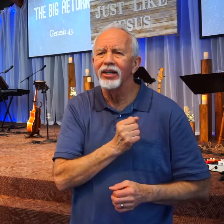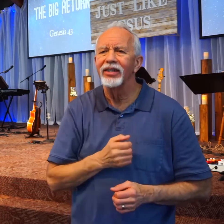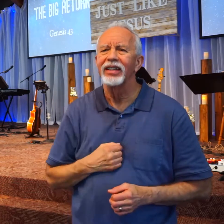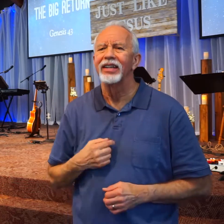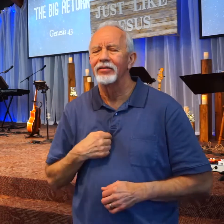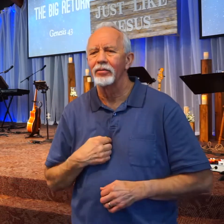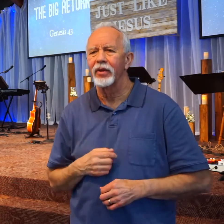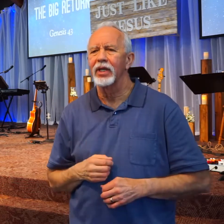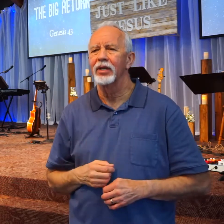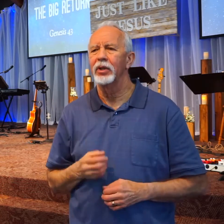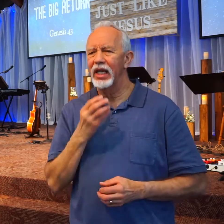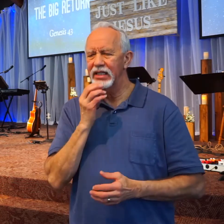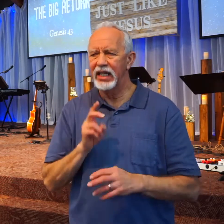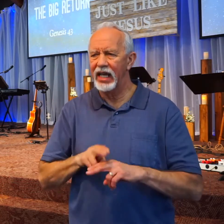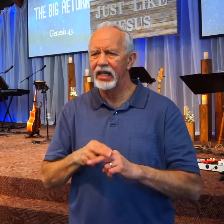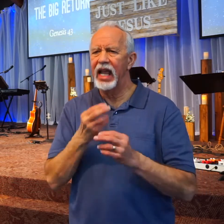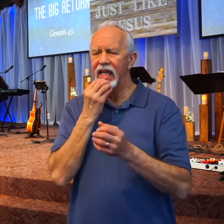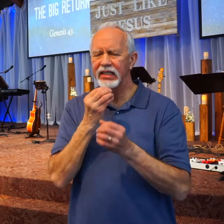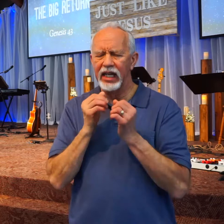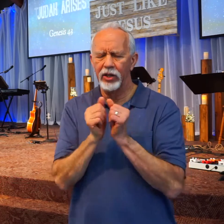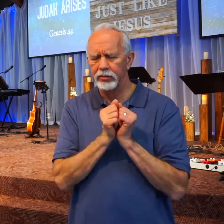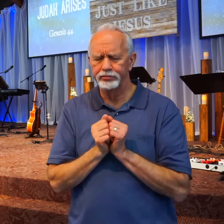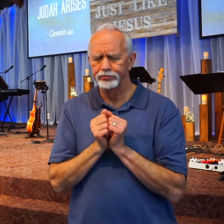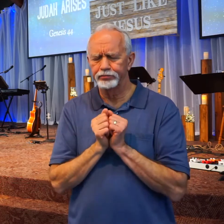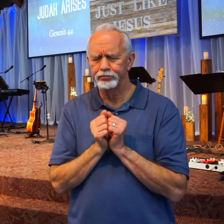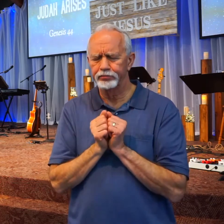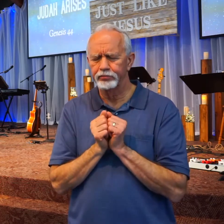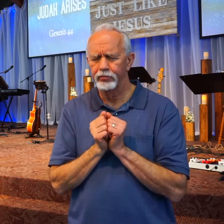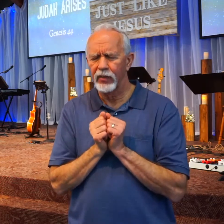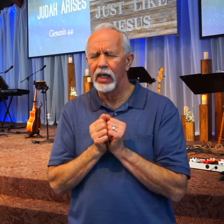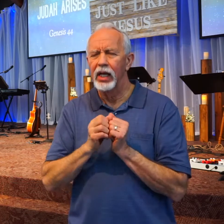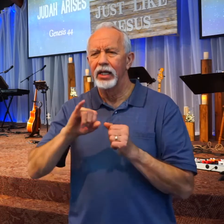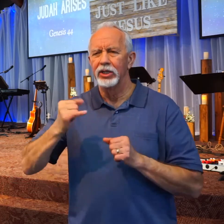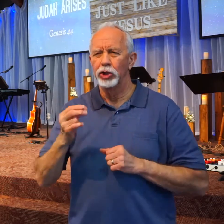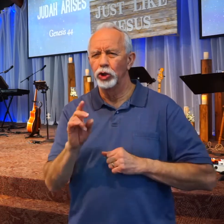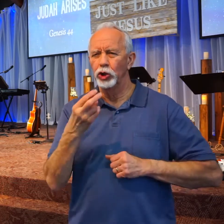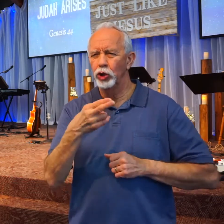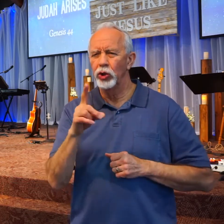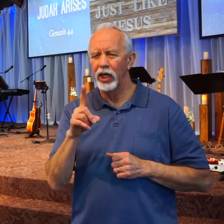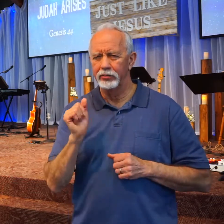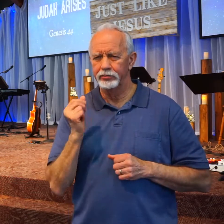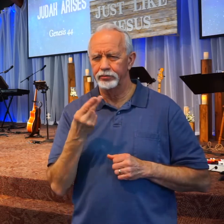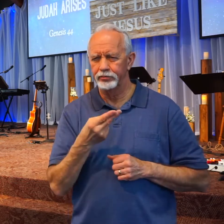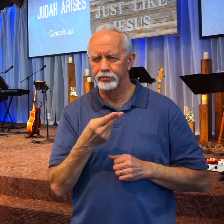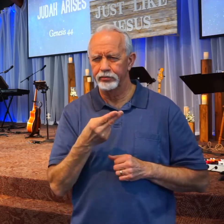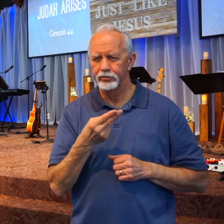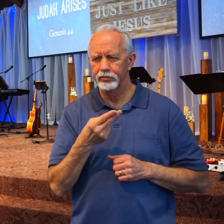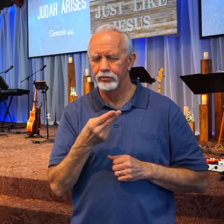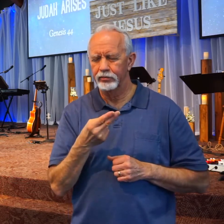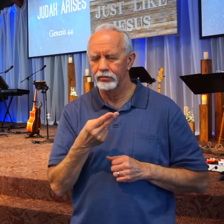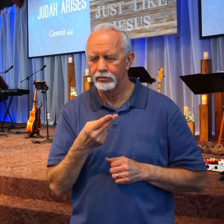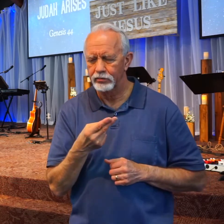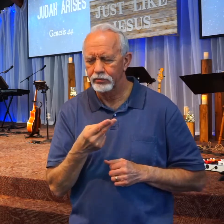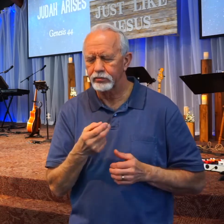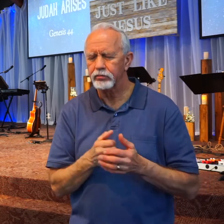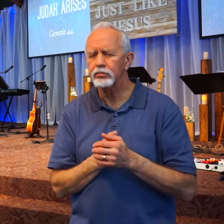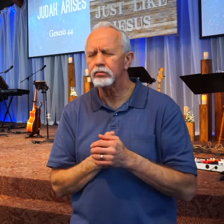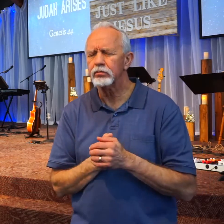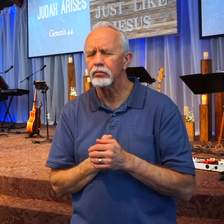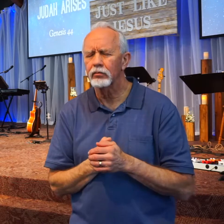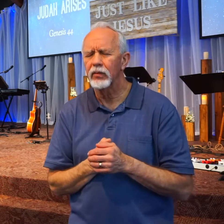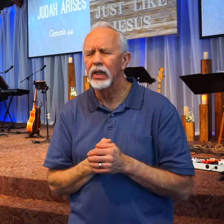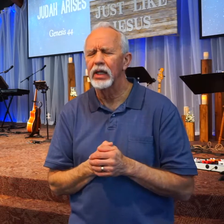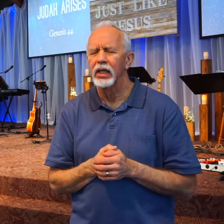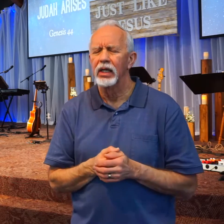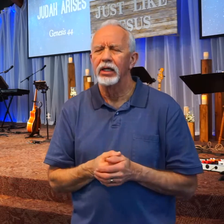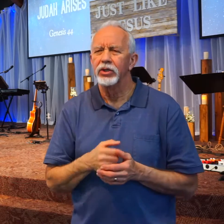have returned. Chapter 44, Judah arises, or Judah strikes back. Joseph